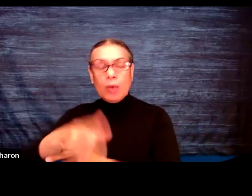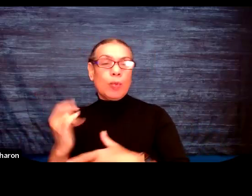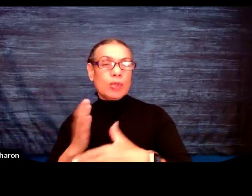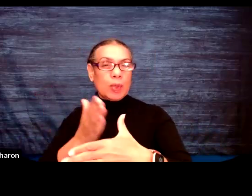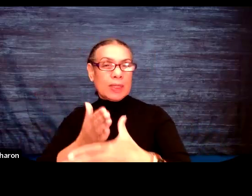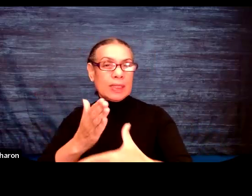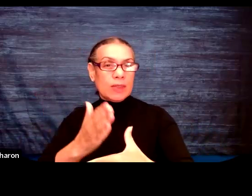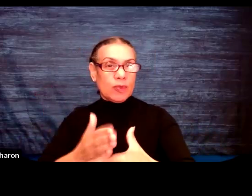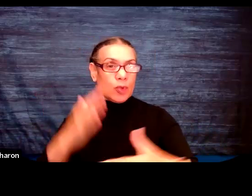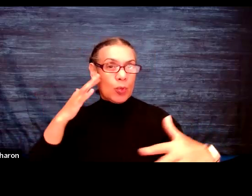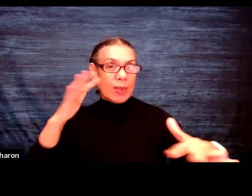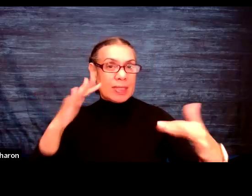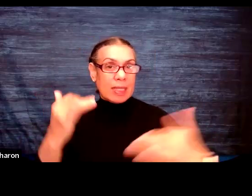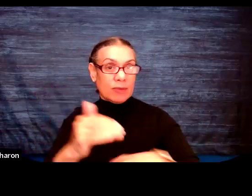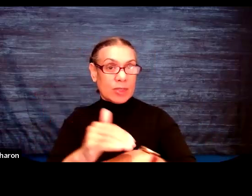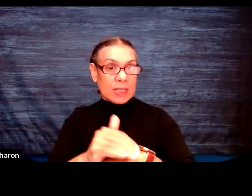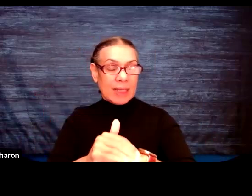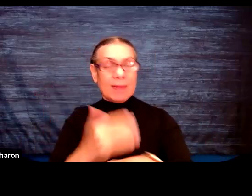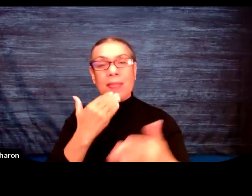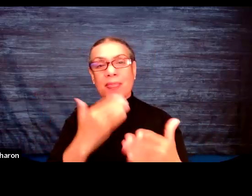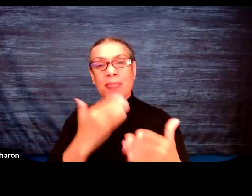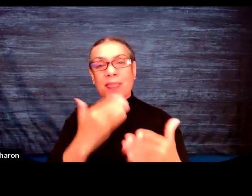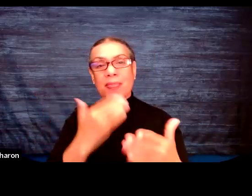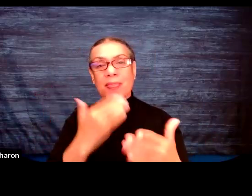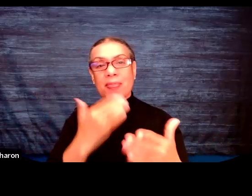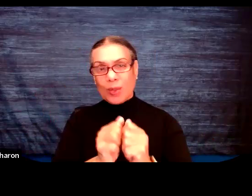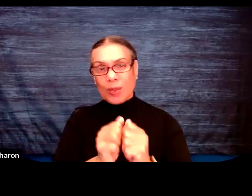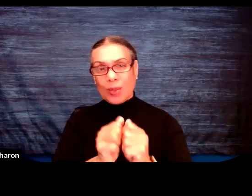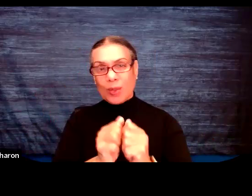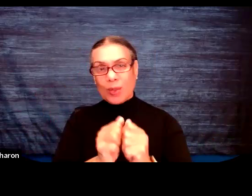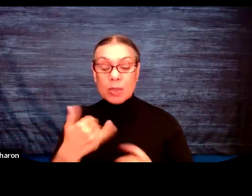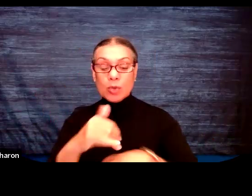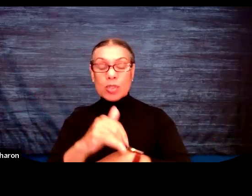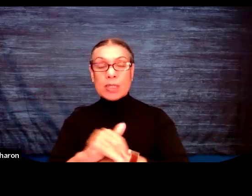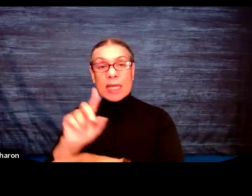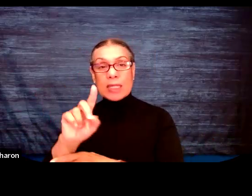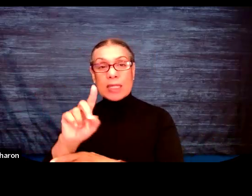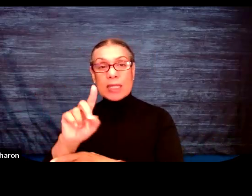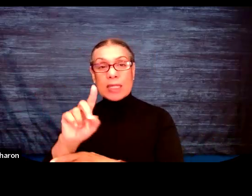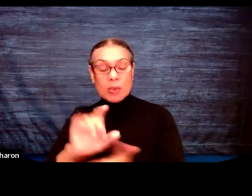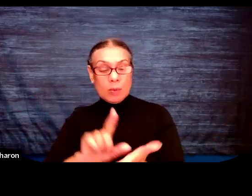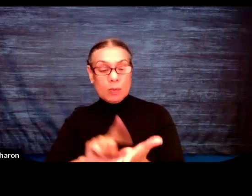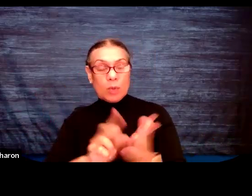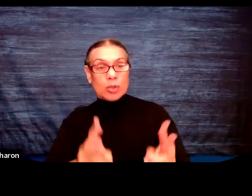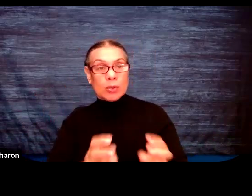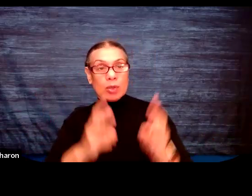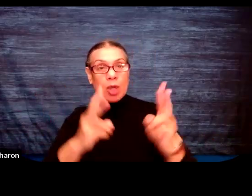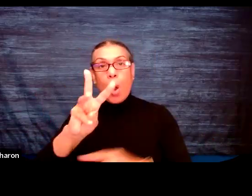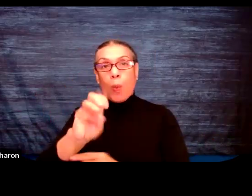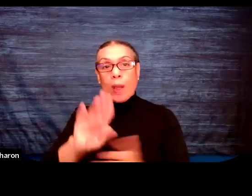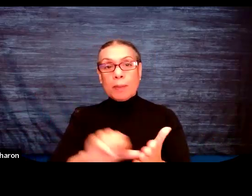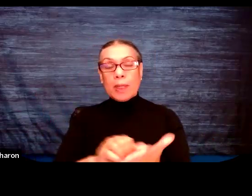tonight's meeting. Thank you for your cooperation. Tonight's meeting documents are posted on the committee's webpage,